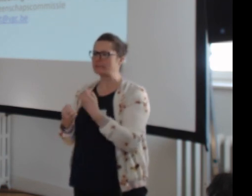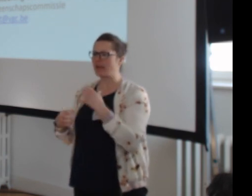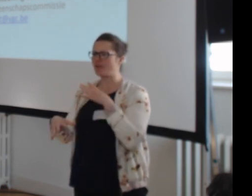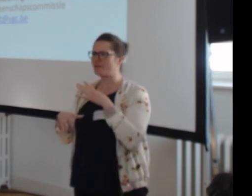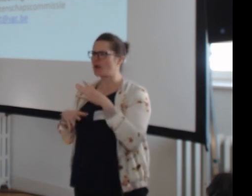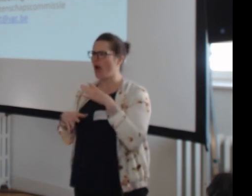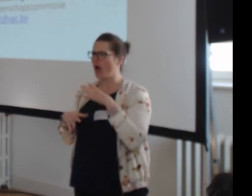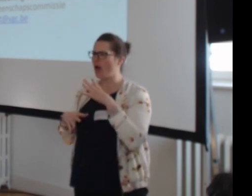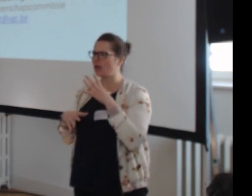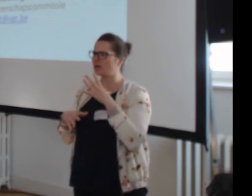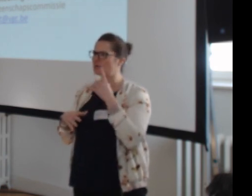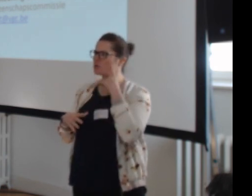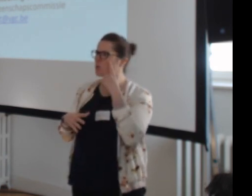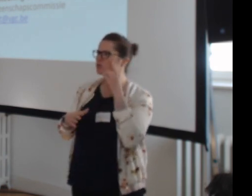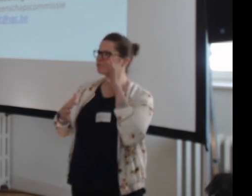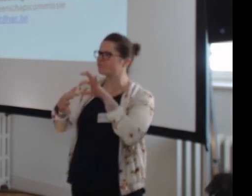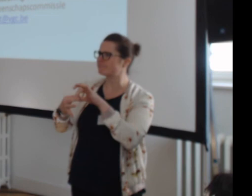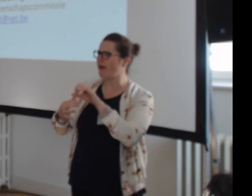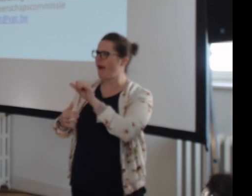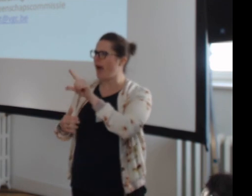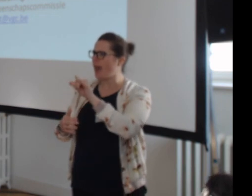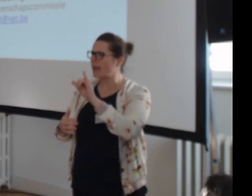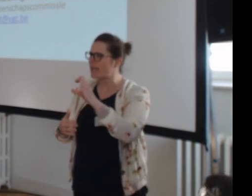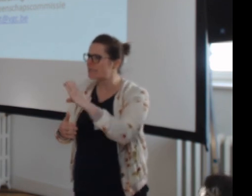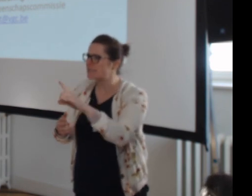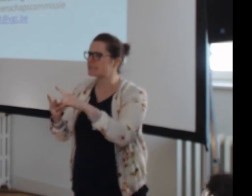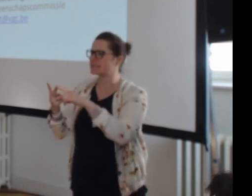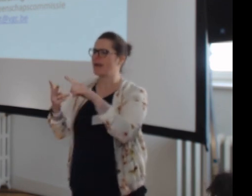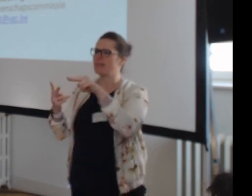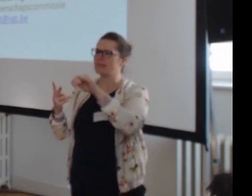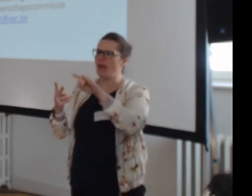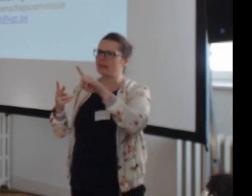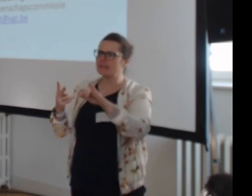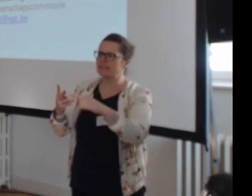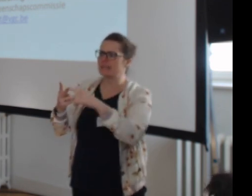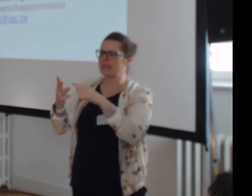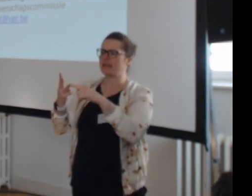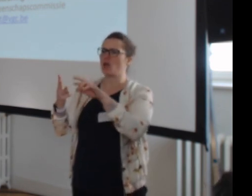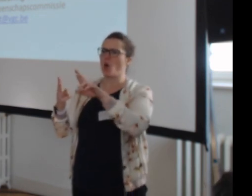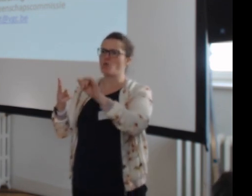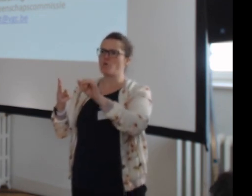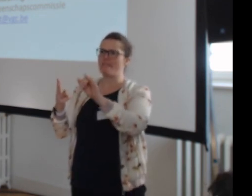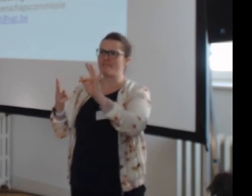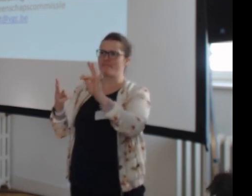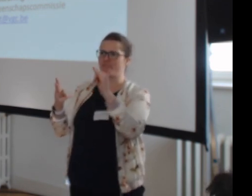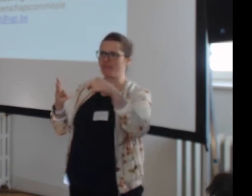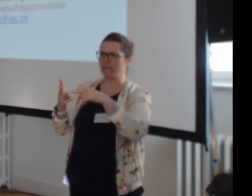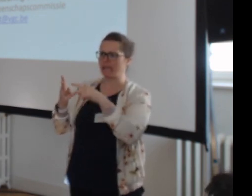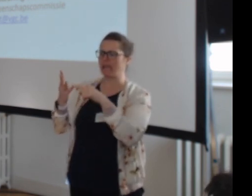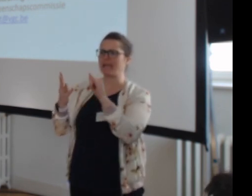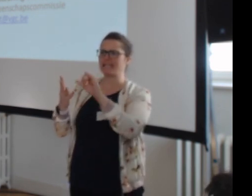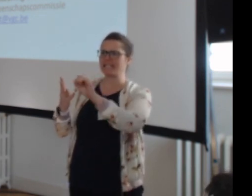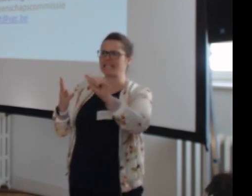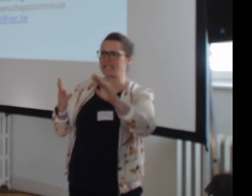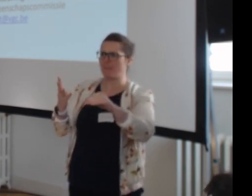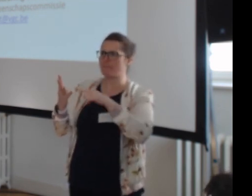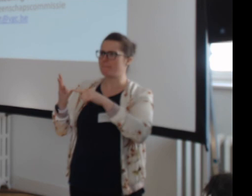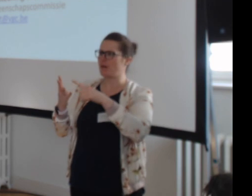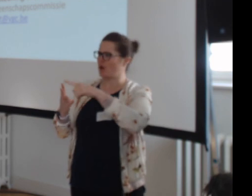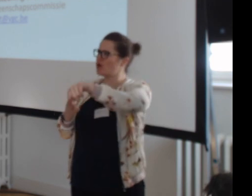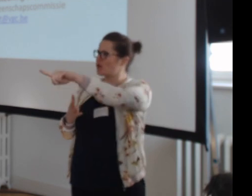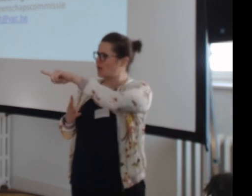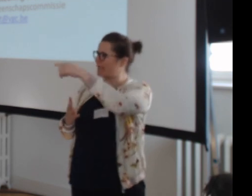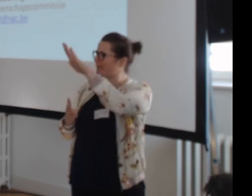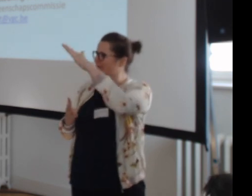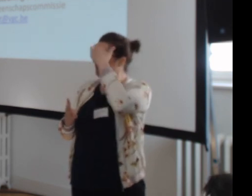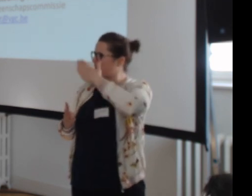of Alice and Nancy and Rafiq and Issam. And I think you know what my opinion